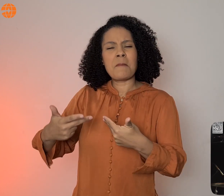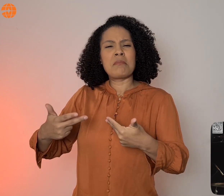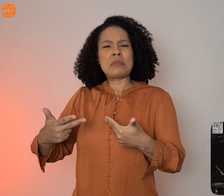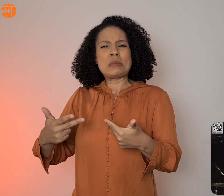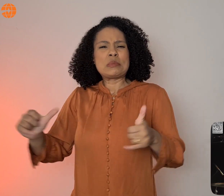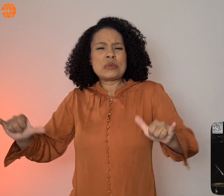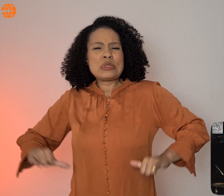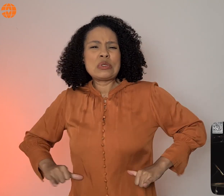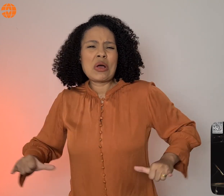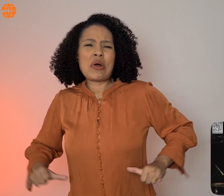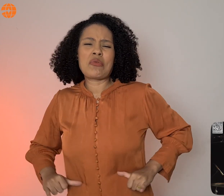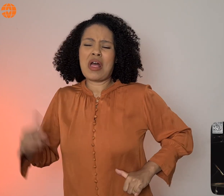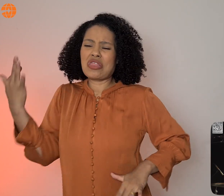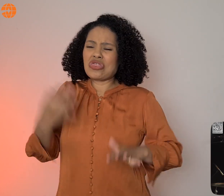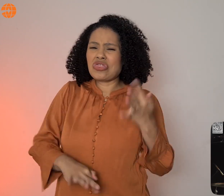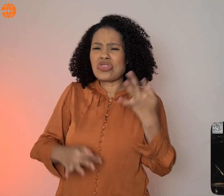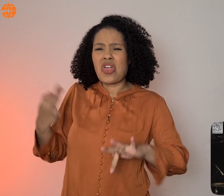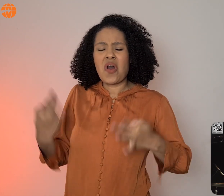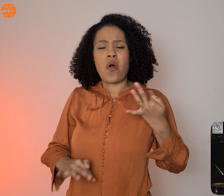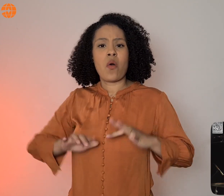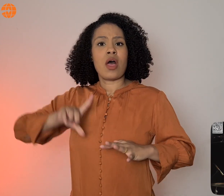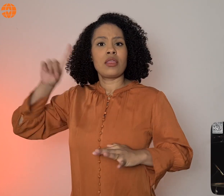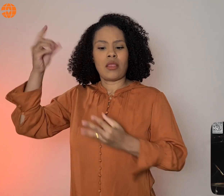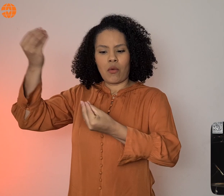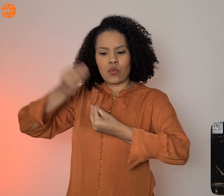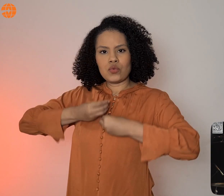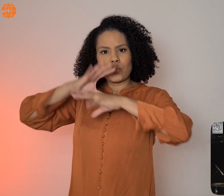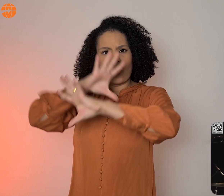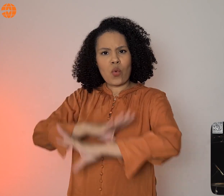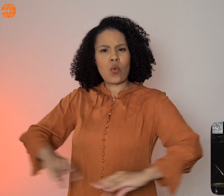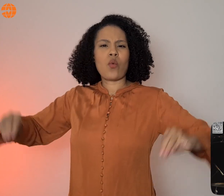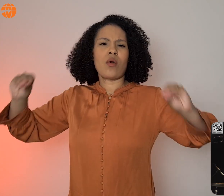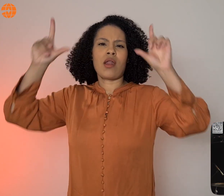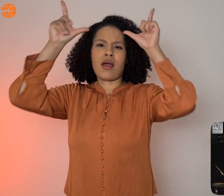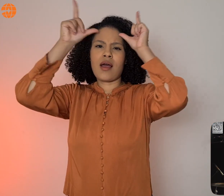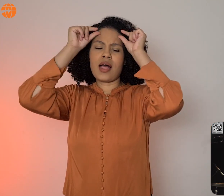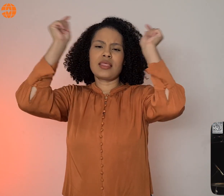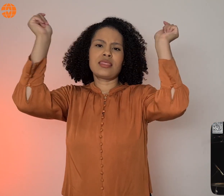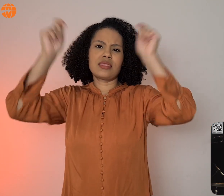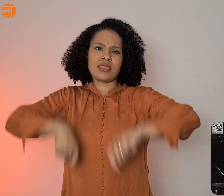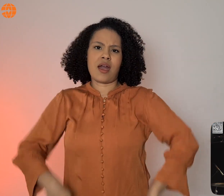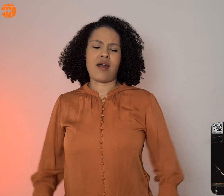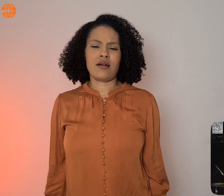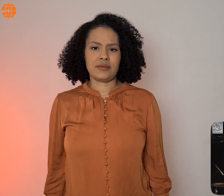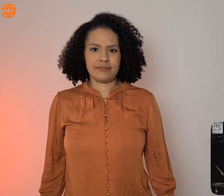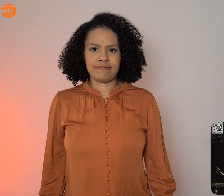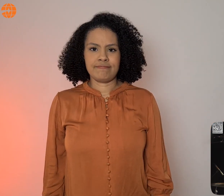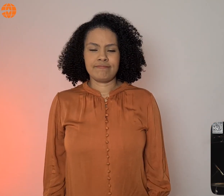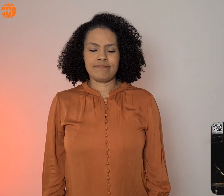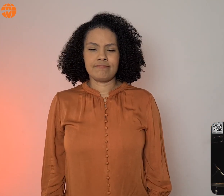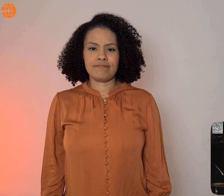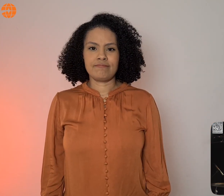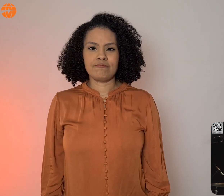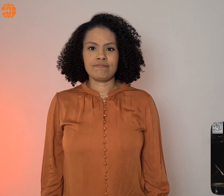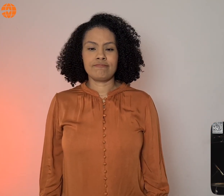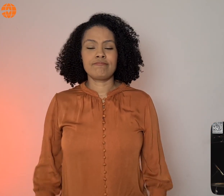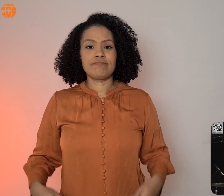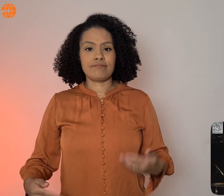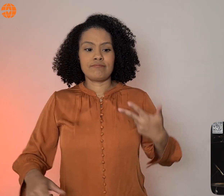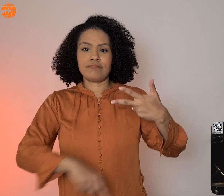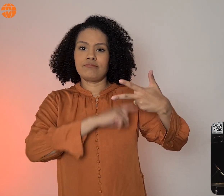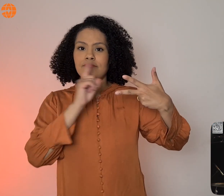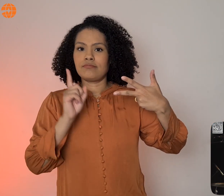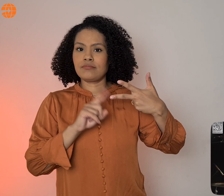como sofrimento e dor. E Deus nos cura de tudo isso. Thirdly, he says in verse 4, he who redeems your life from